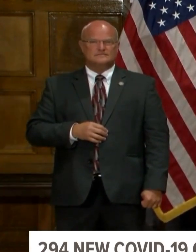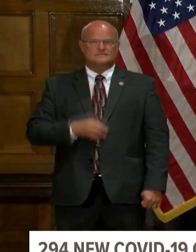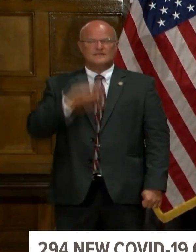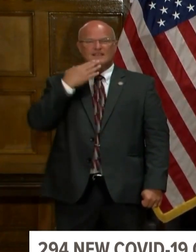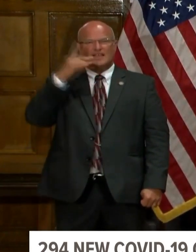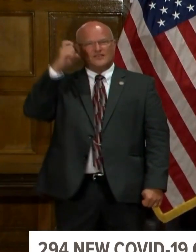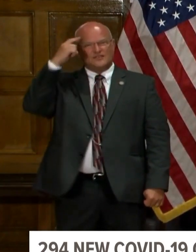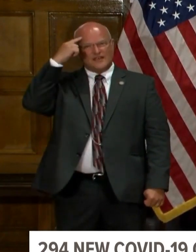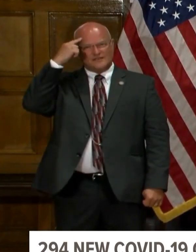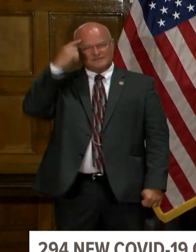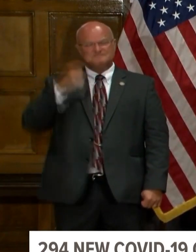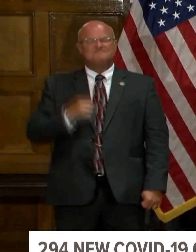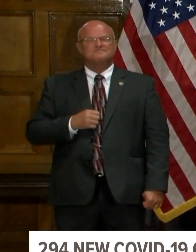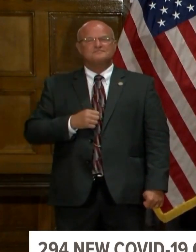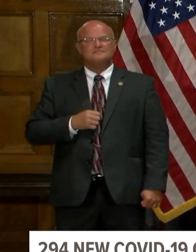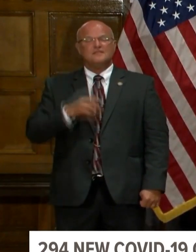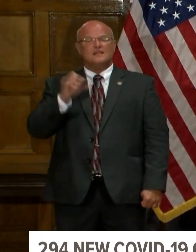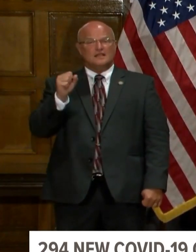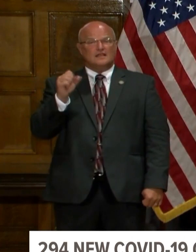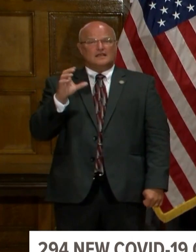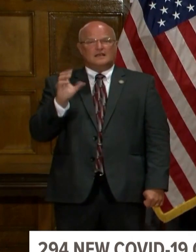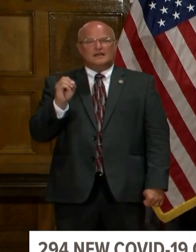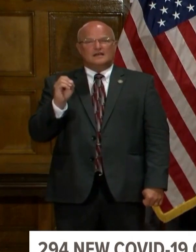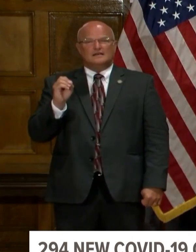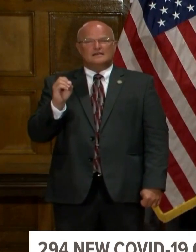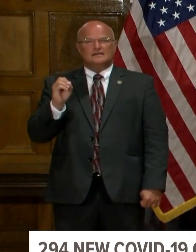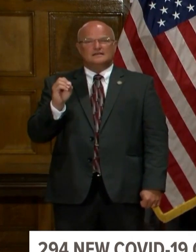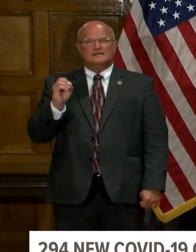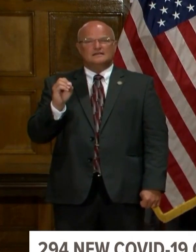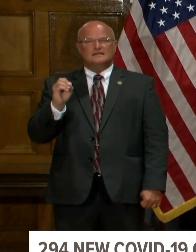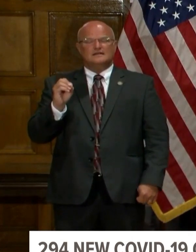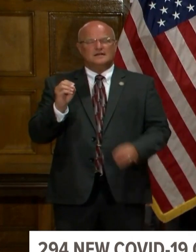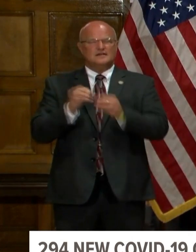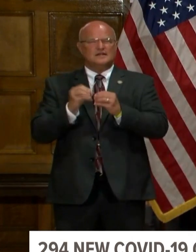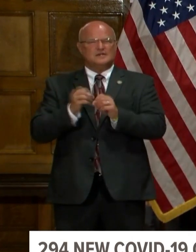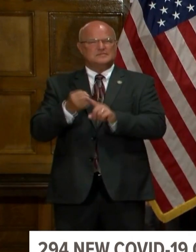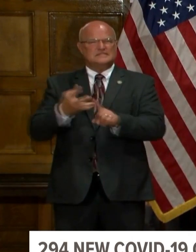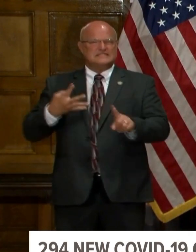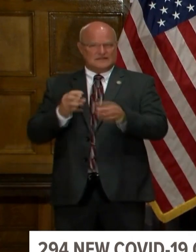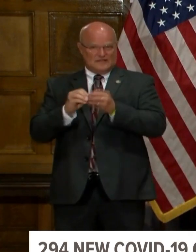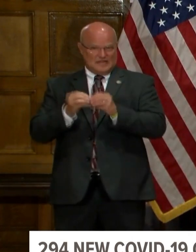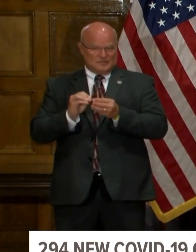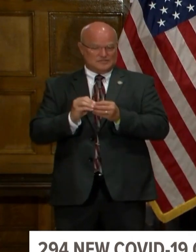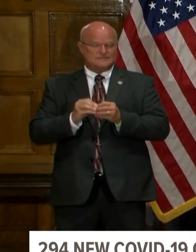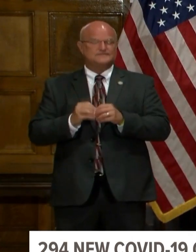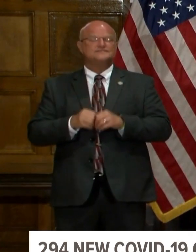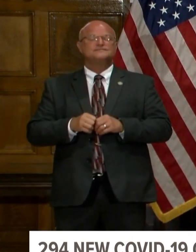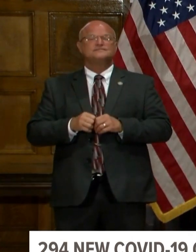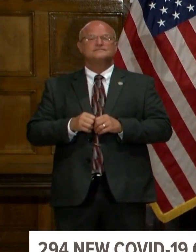Thank you, Governor. Good afternoon. So to add a little bit more detail to the numbers,